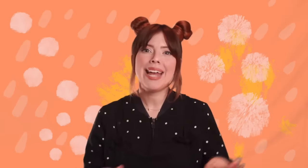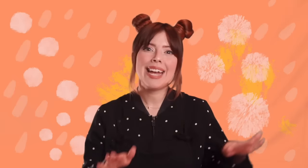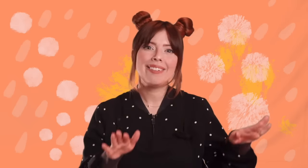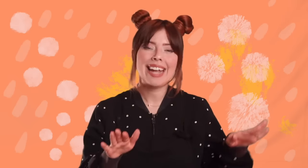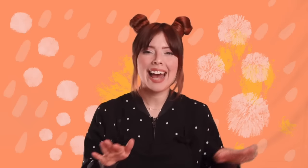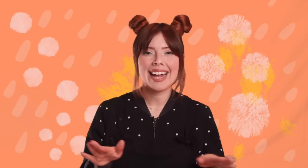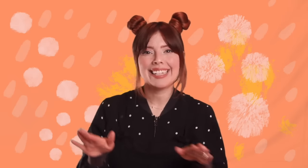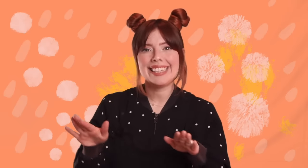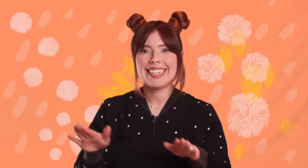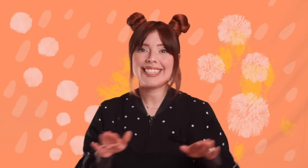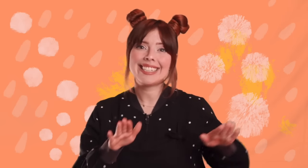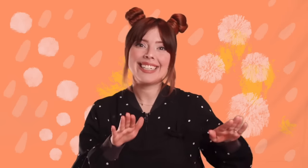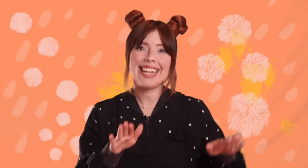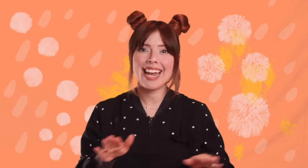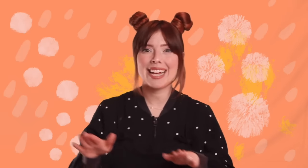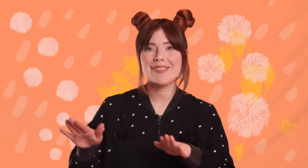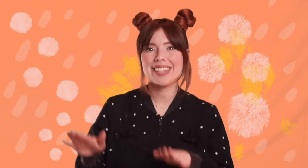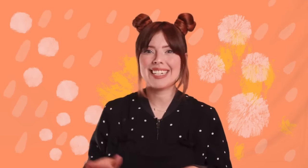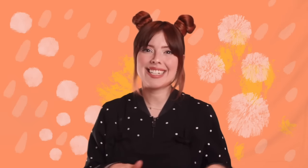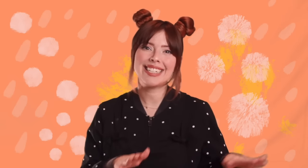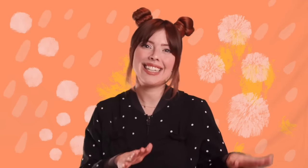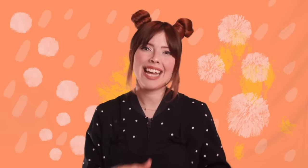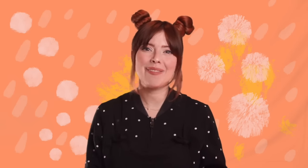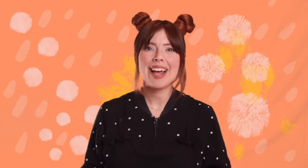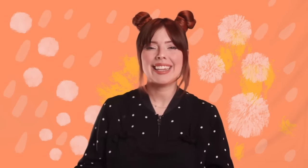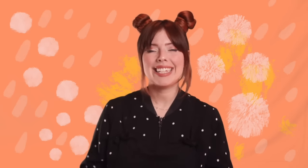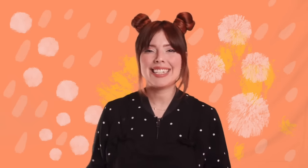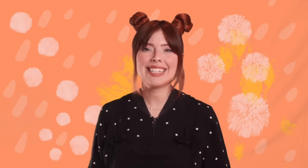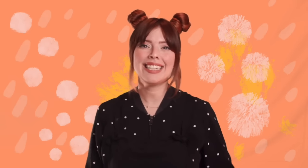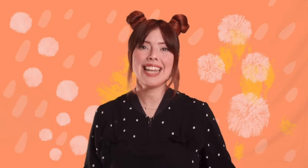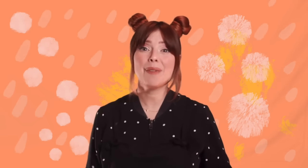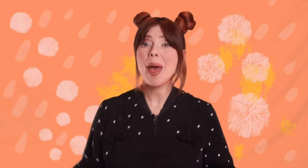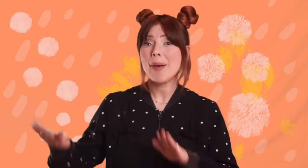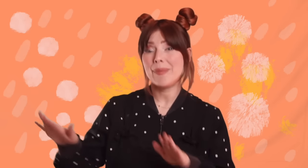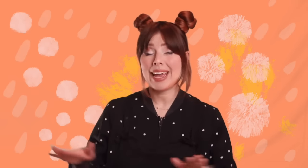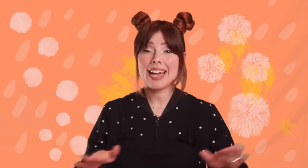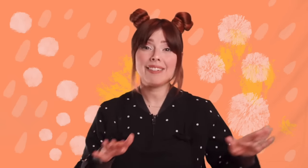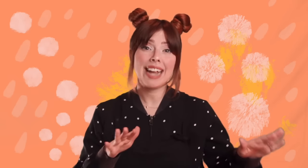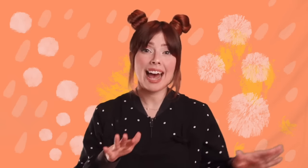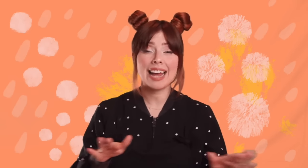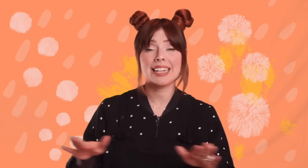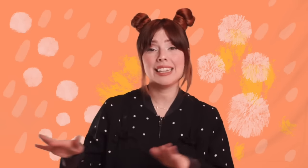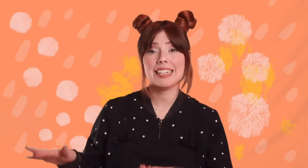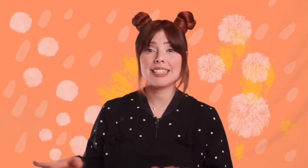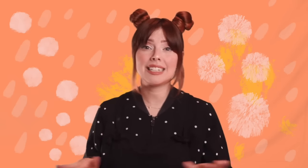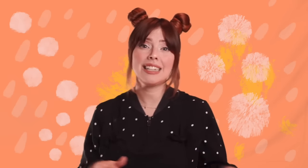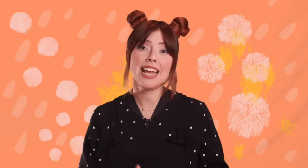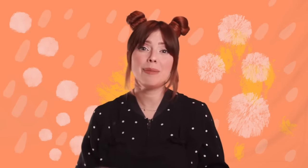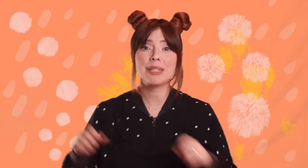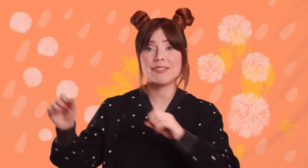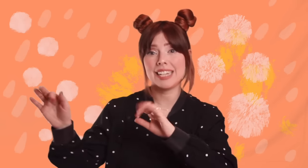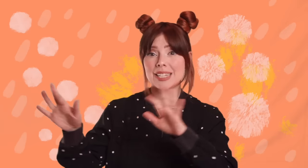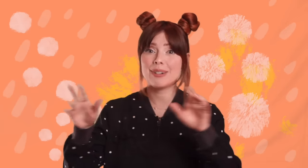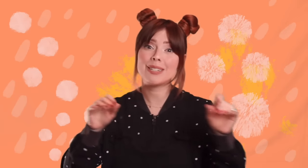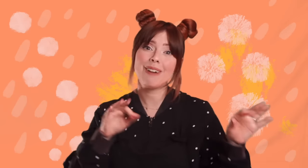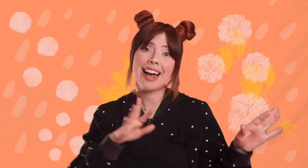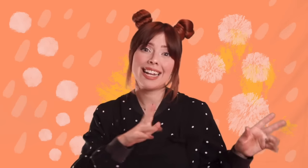Mary had a little lamb, little lamb, little lamb. Mary had a little lamb, his fleece was white as